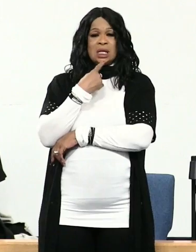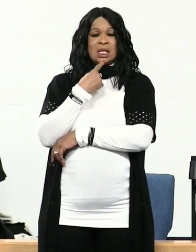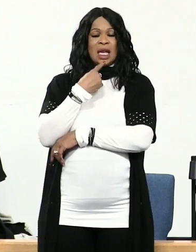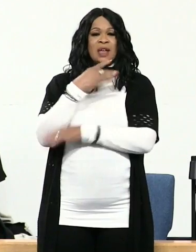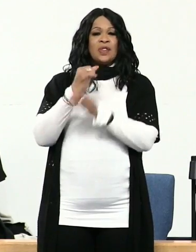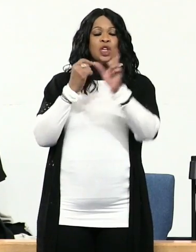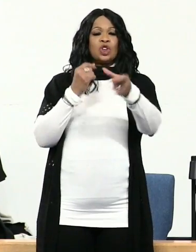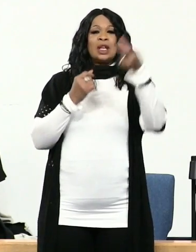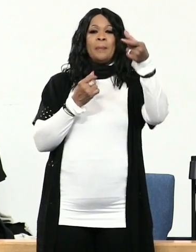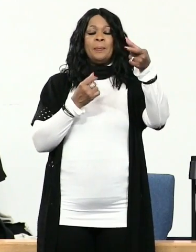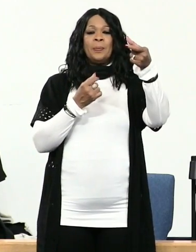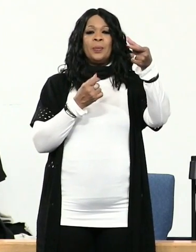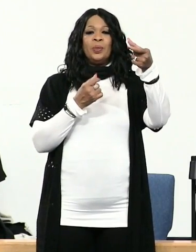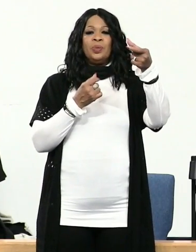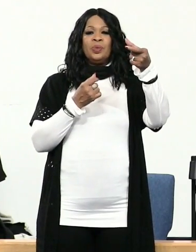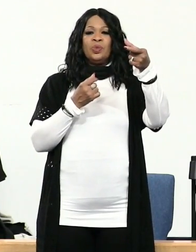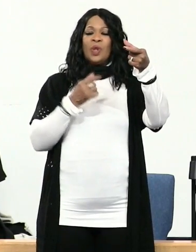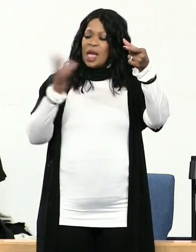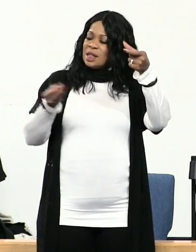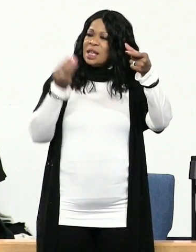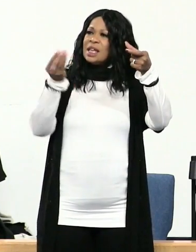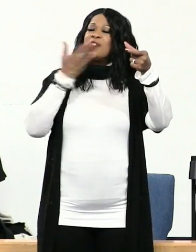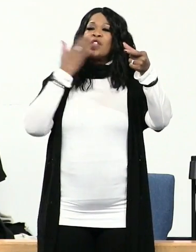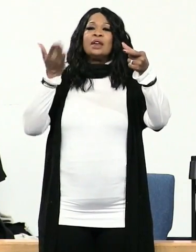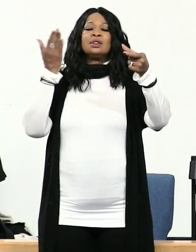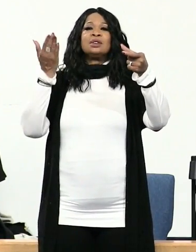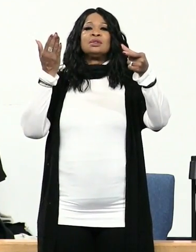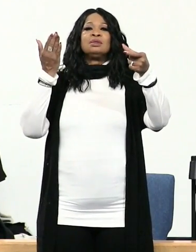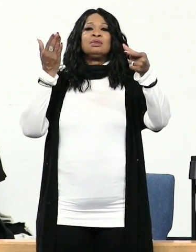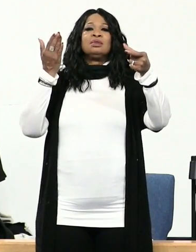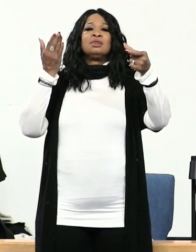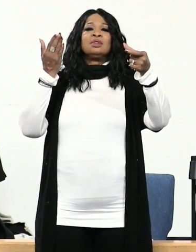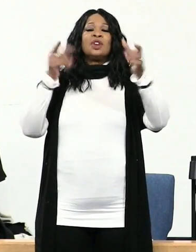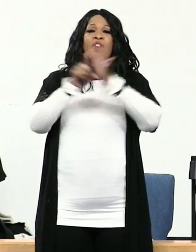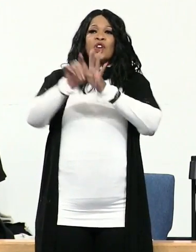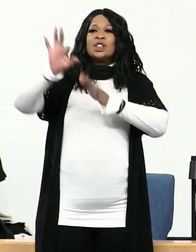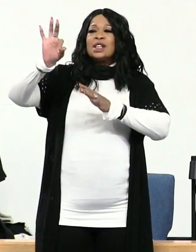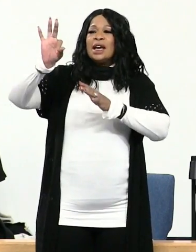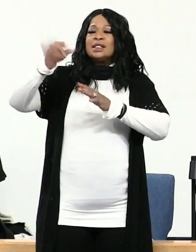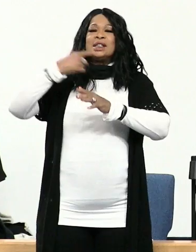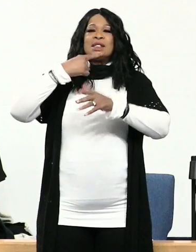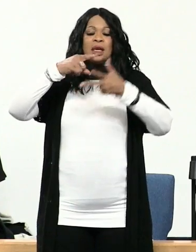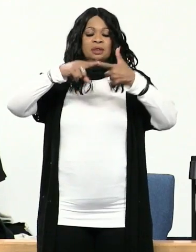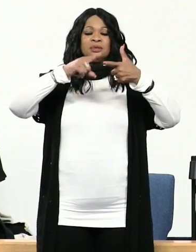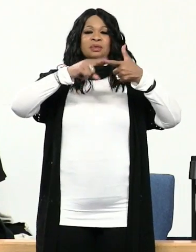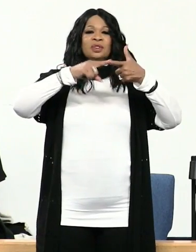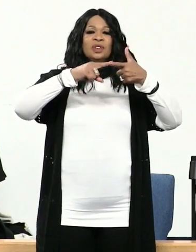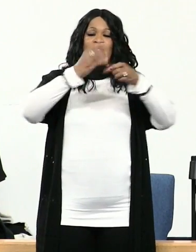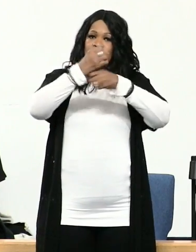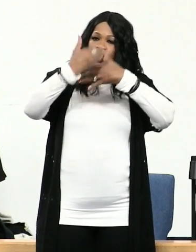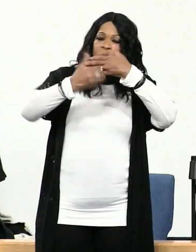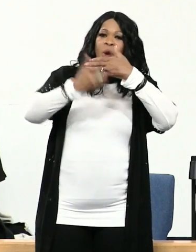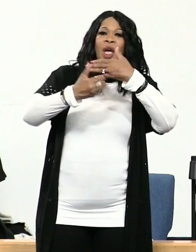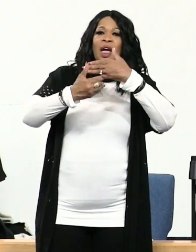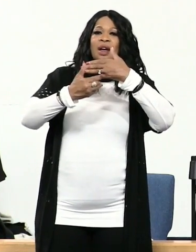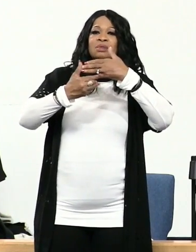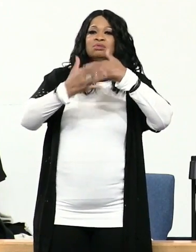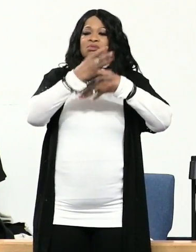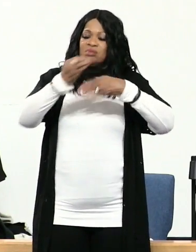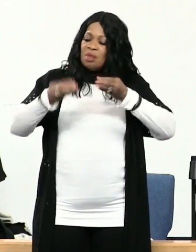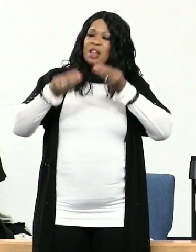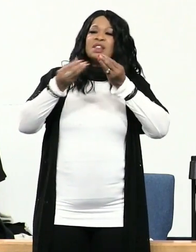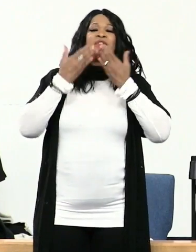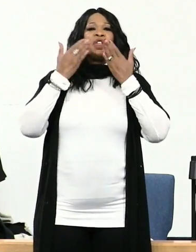took the cup and he gave thanks. In verse 19, he took the bread and